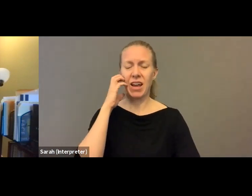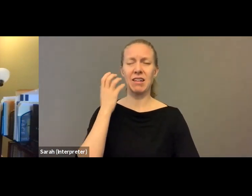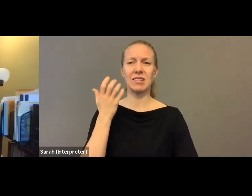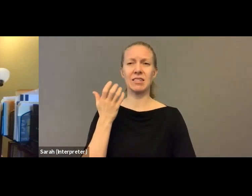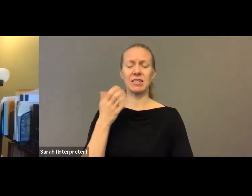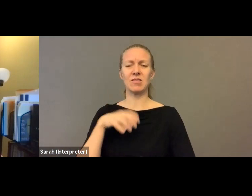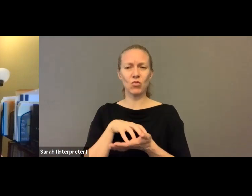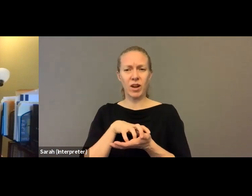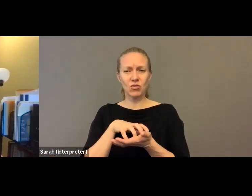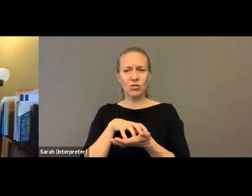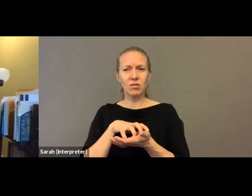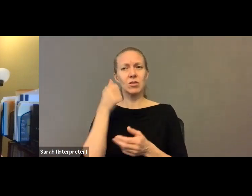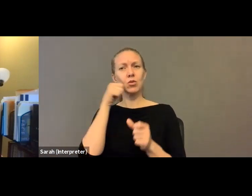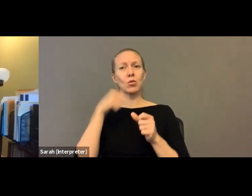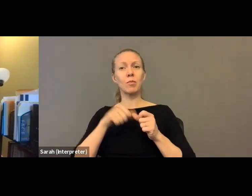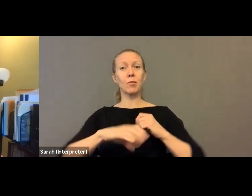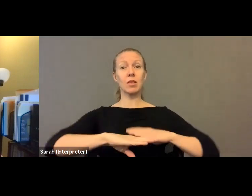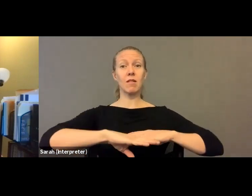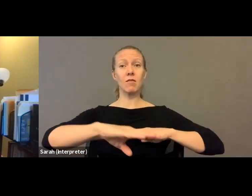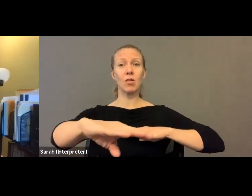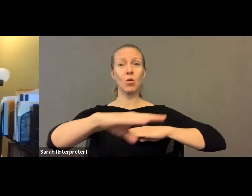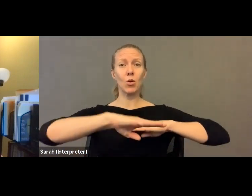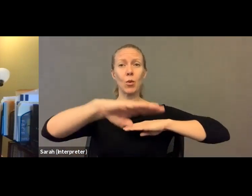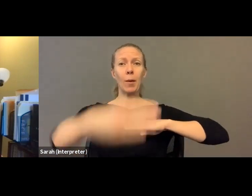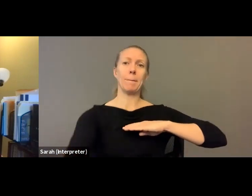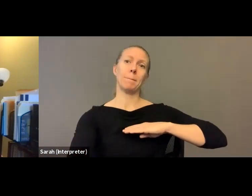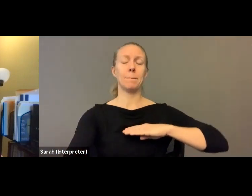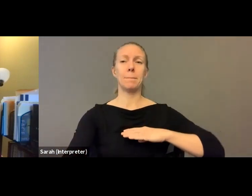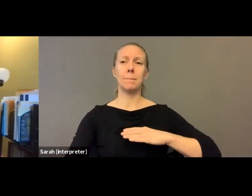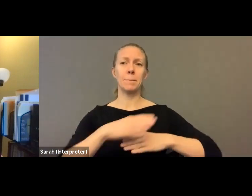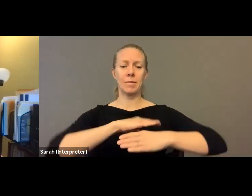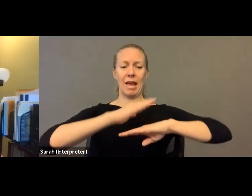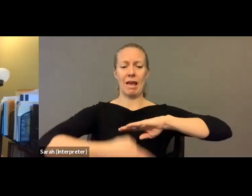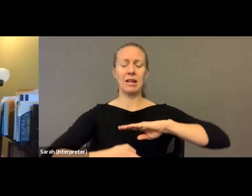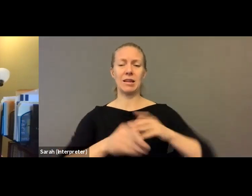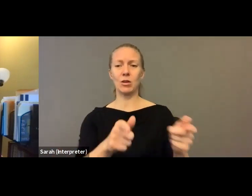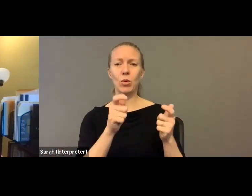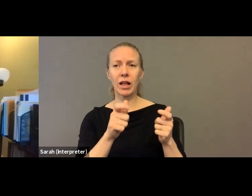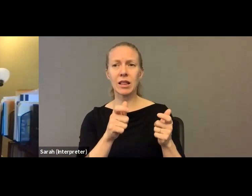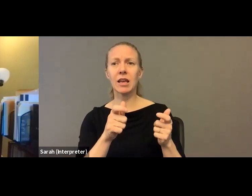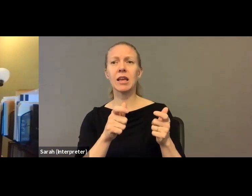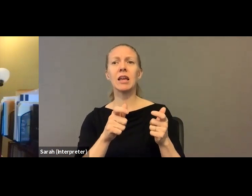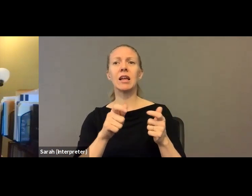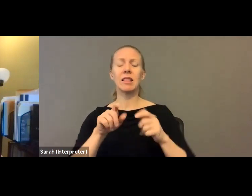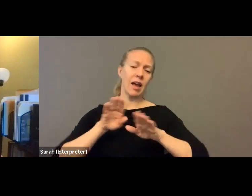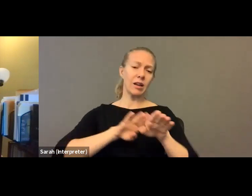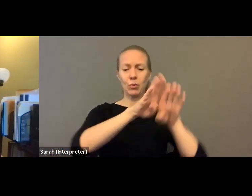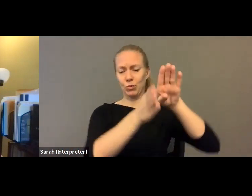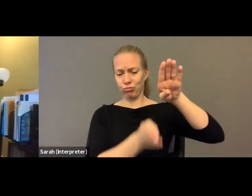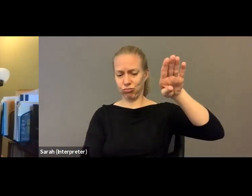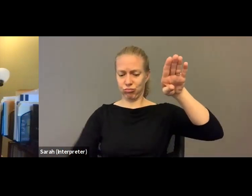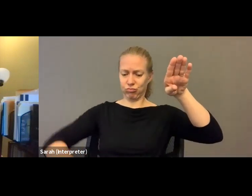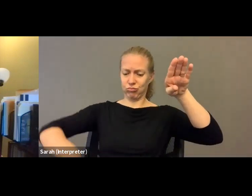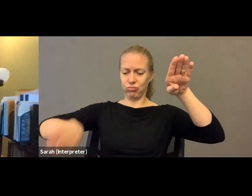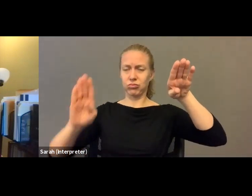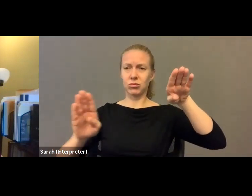ended, is an ending quickly, then mouth through mouth, the chasm and rope like tooth, edge over it